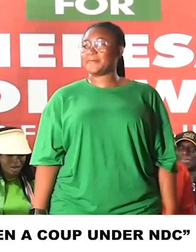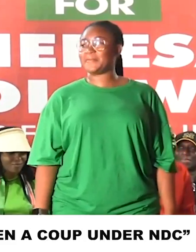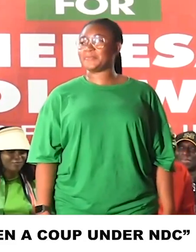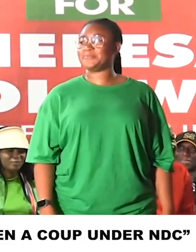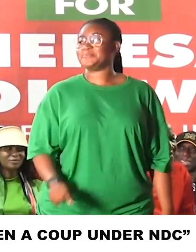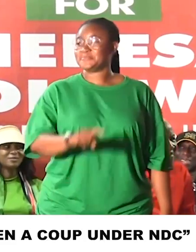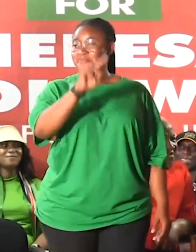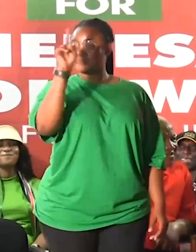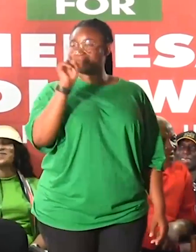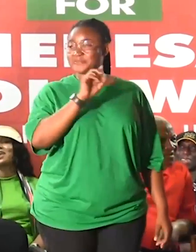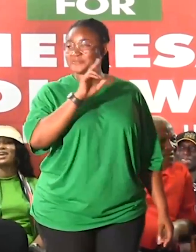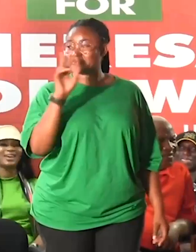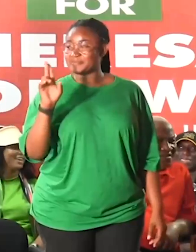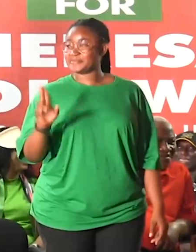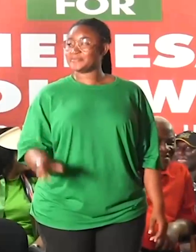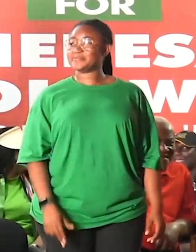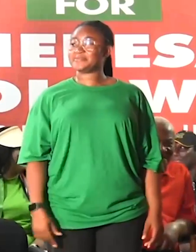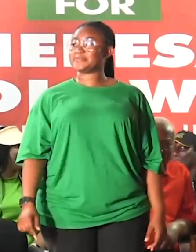ezu